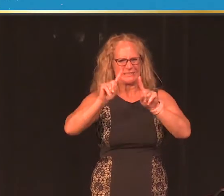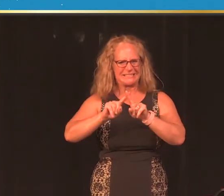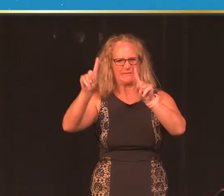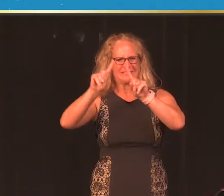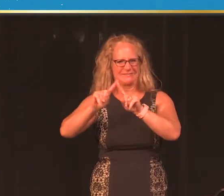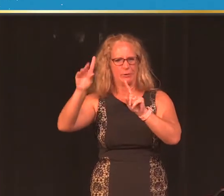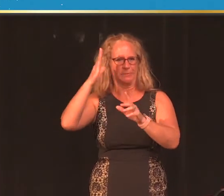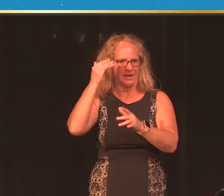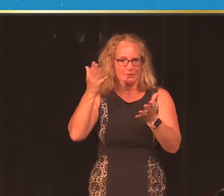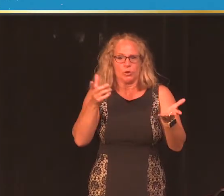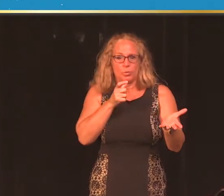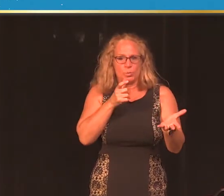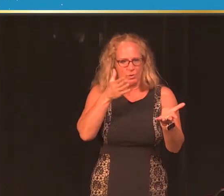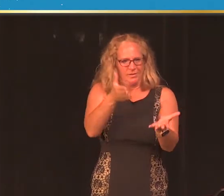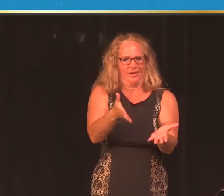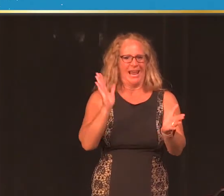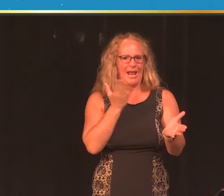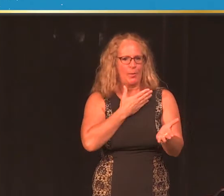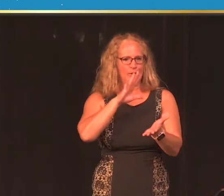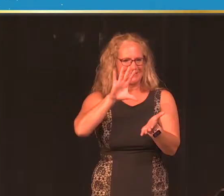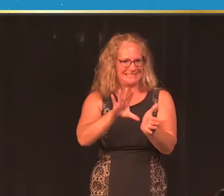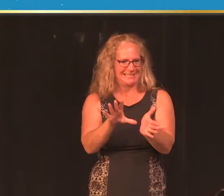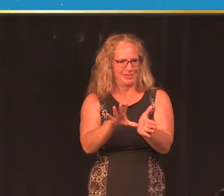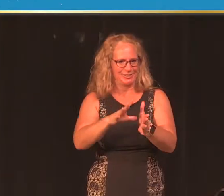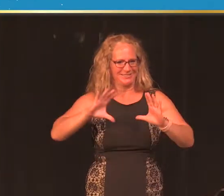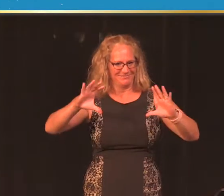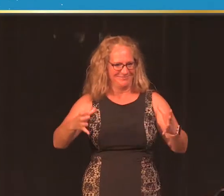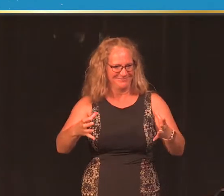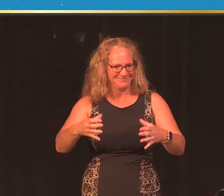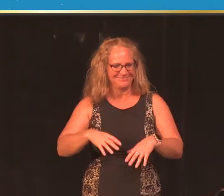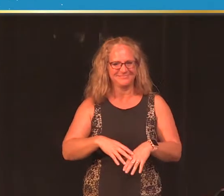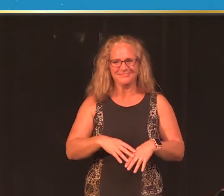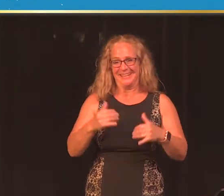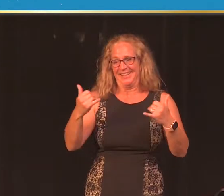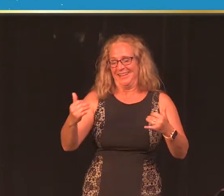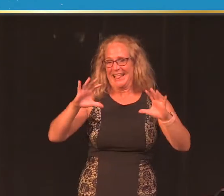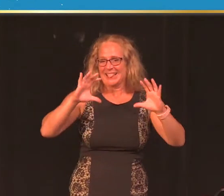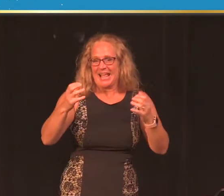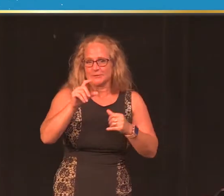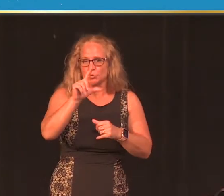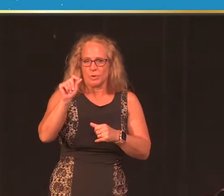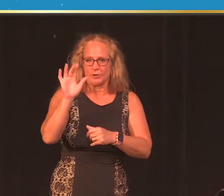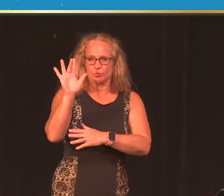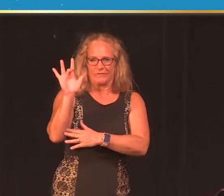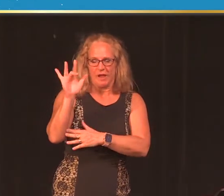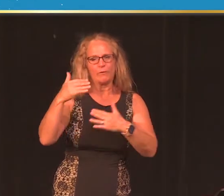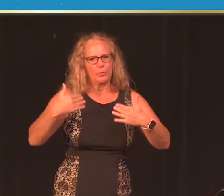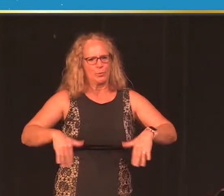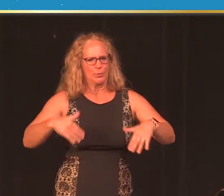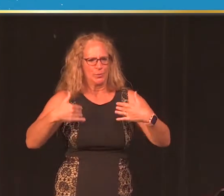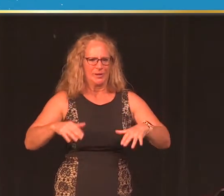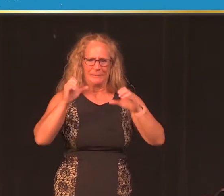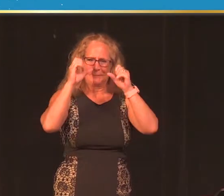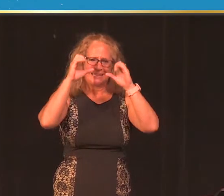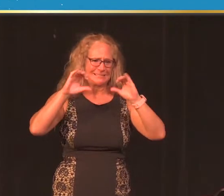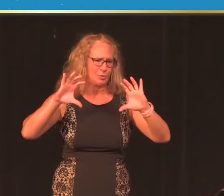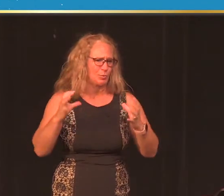year. It could be monotonous, but it's not for me. I look forward to seeing who our seniors are and the unique traits that they bring.